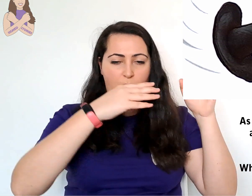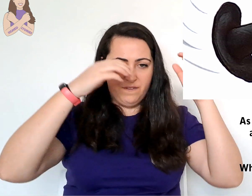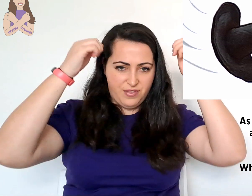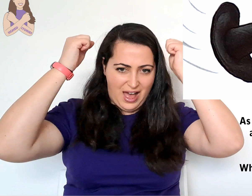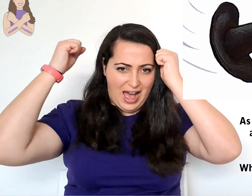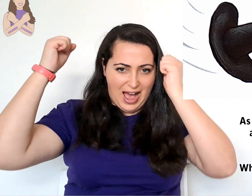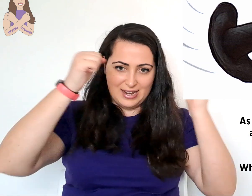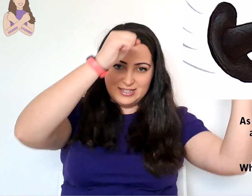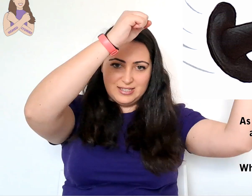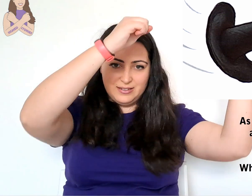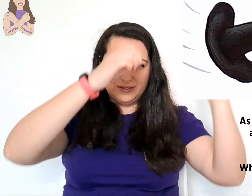the hat.